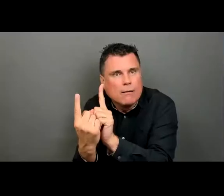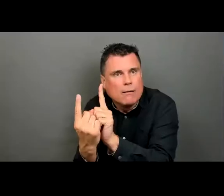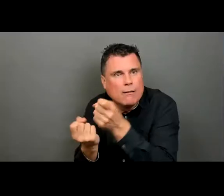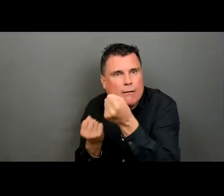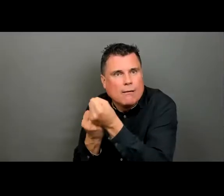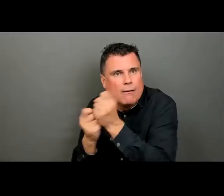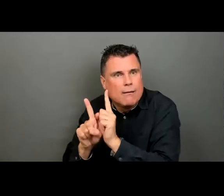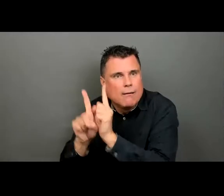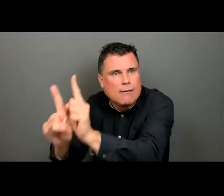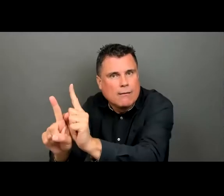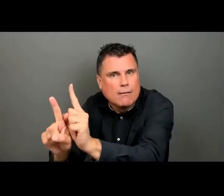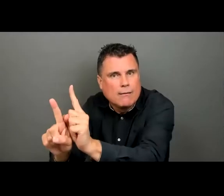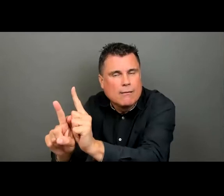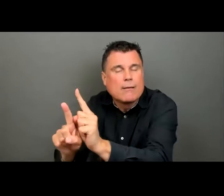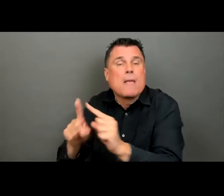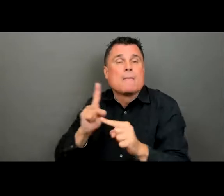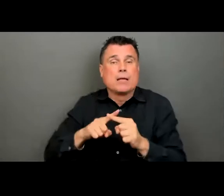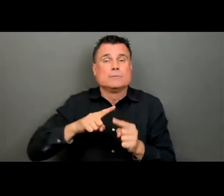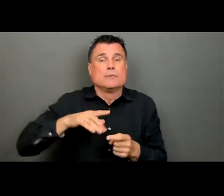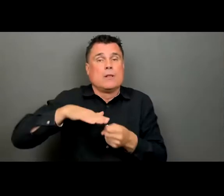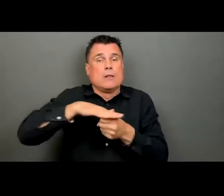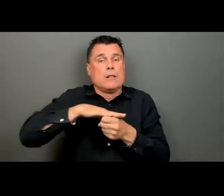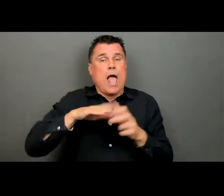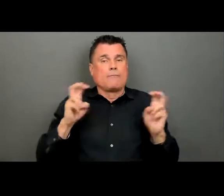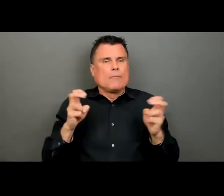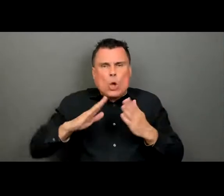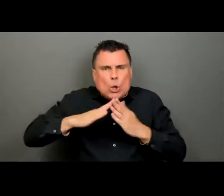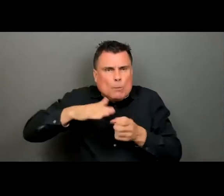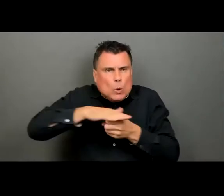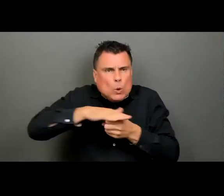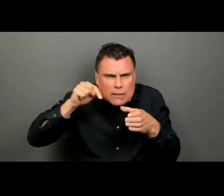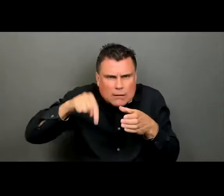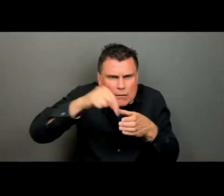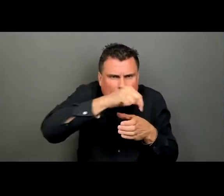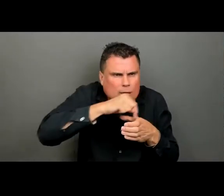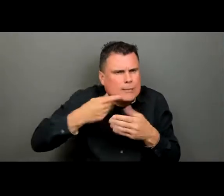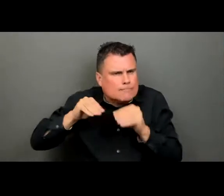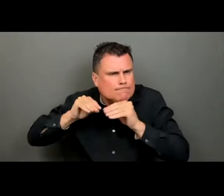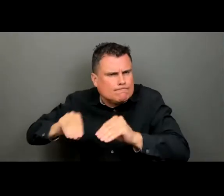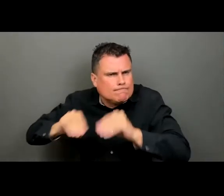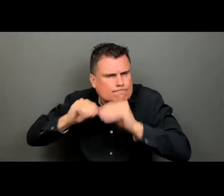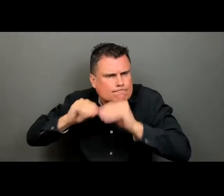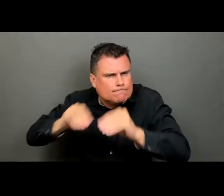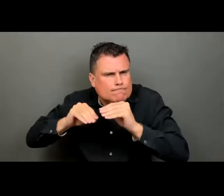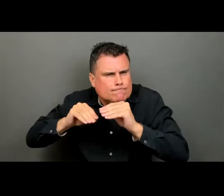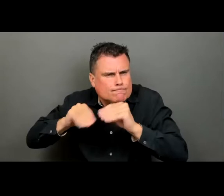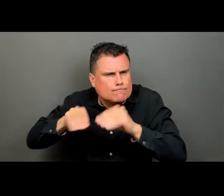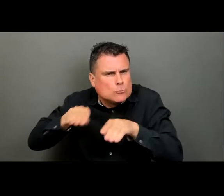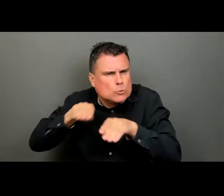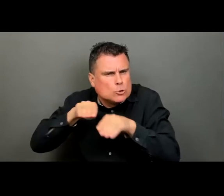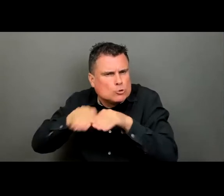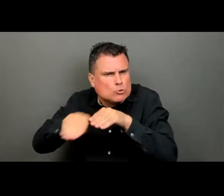small community of them and train them how to receive and understand